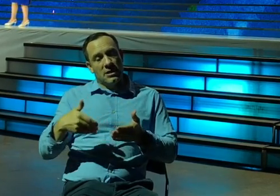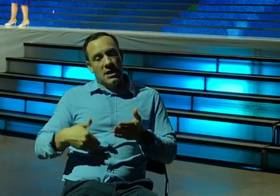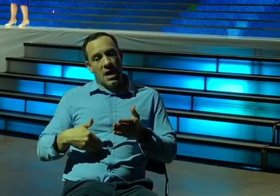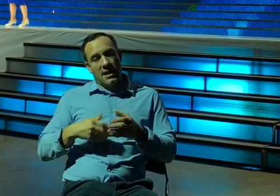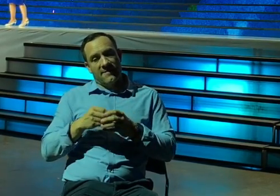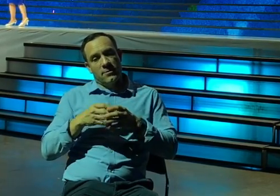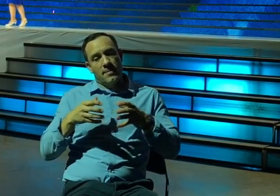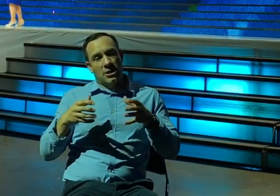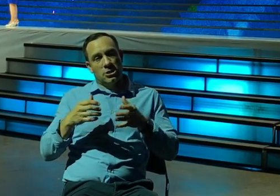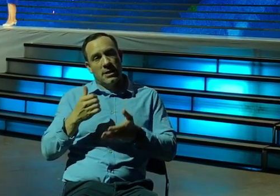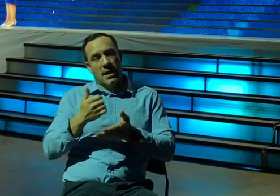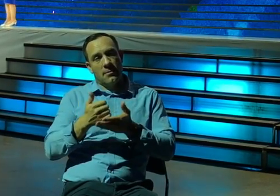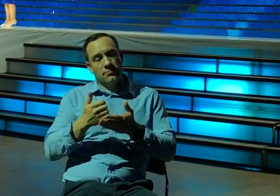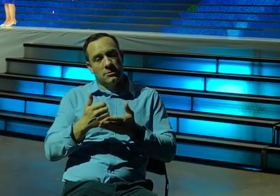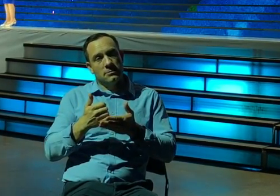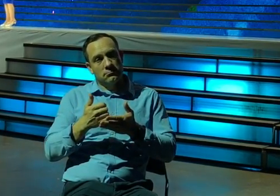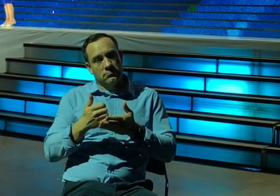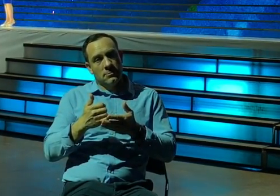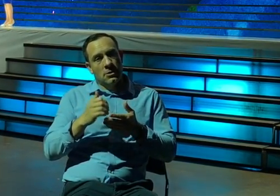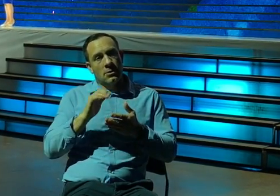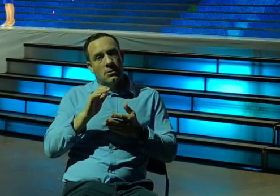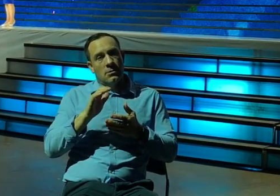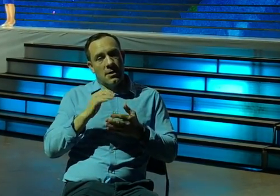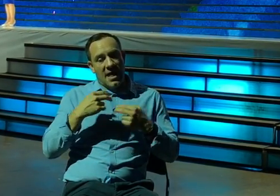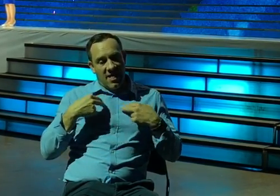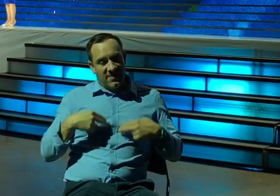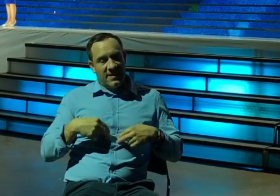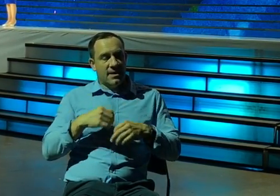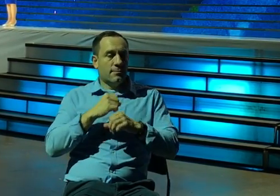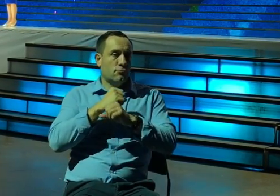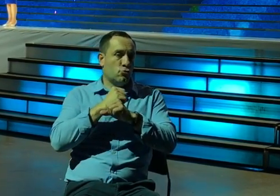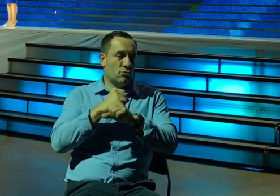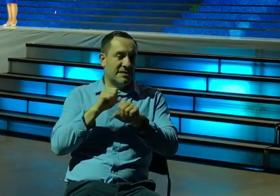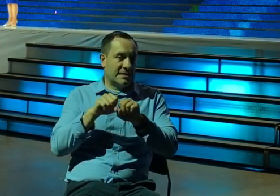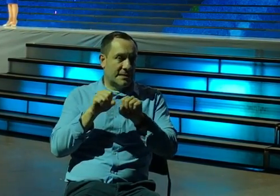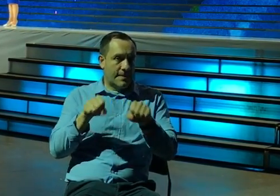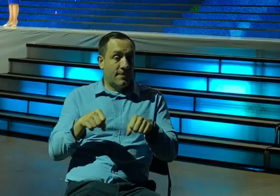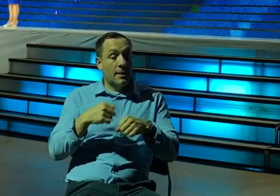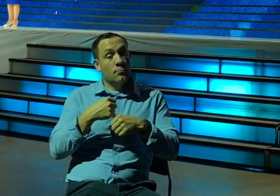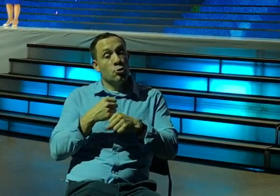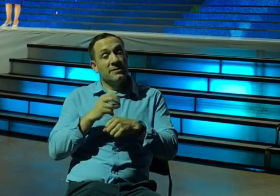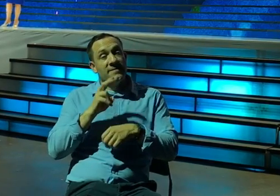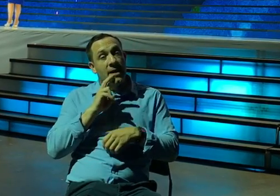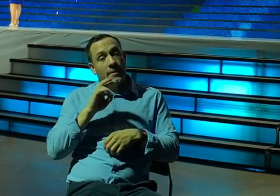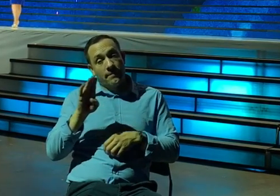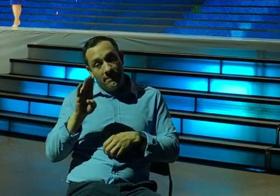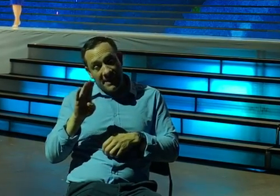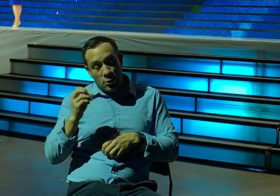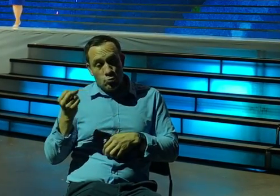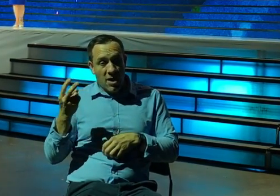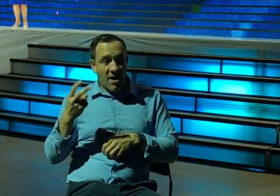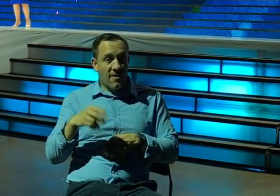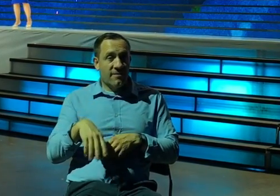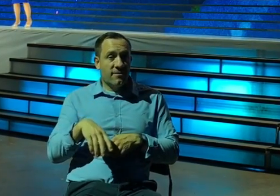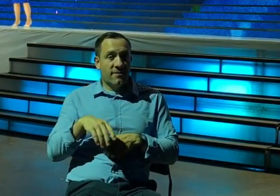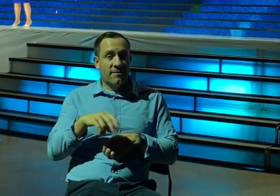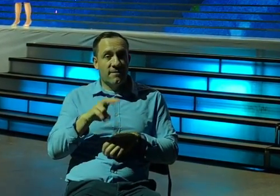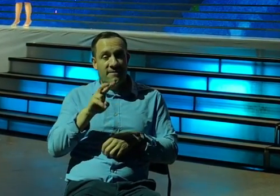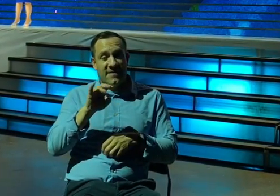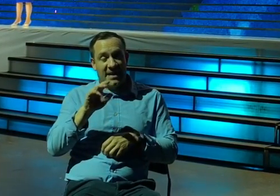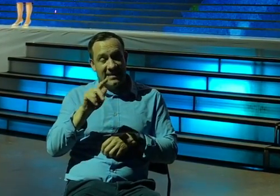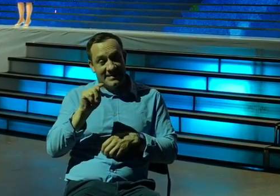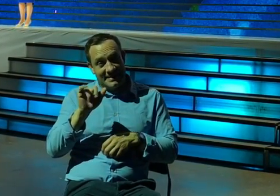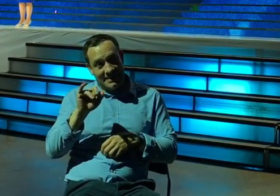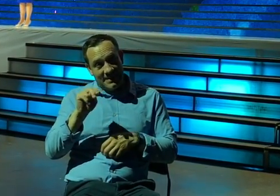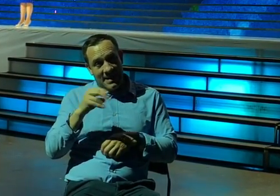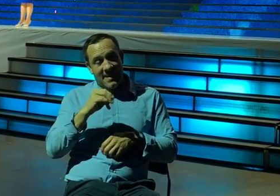It helps promote healthy immune system function. It produces vitamins B12, biotin, and vitamin K, and it